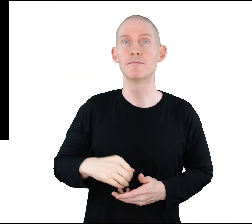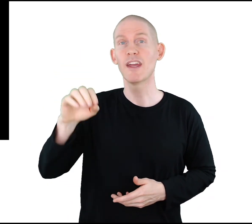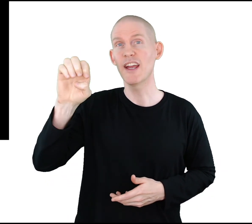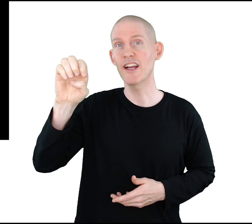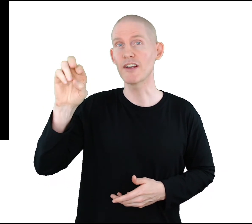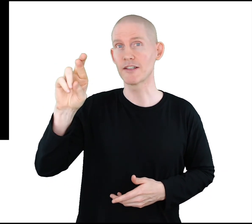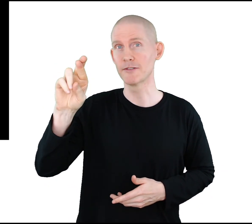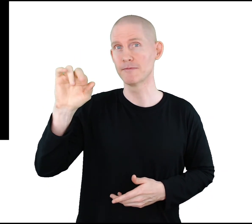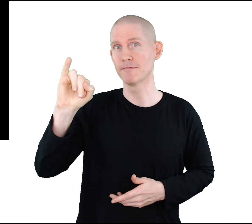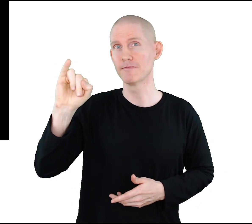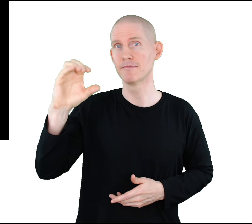Eric.